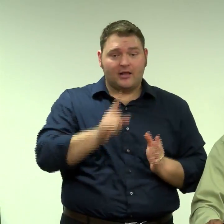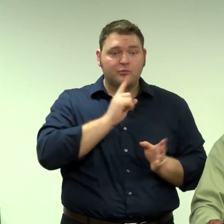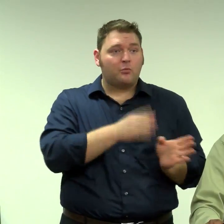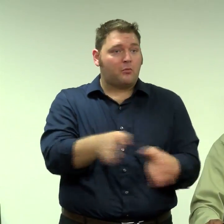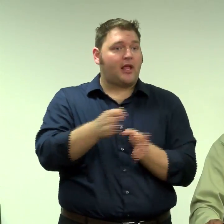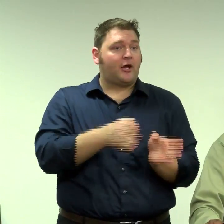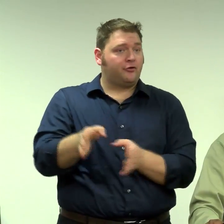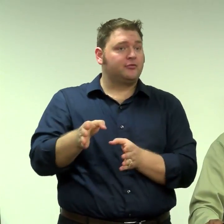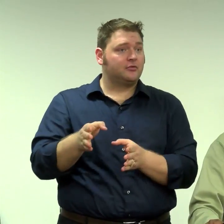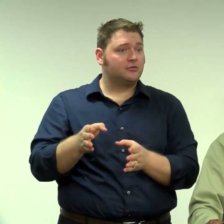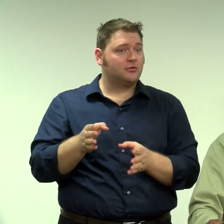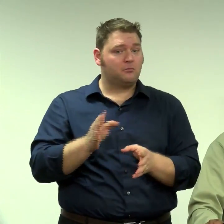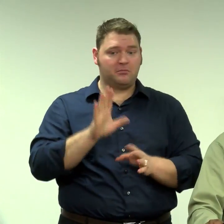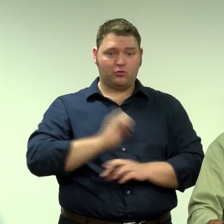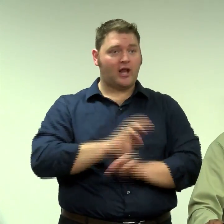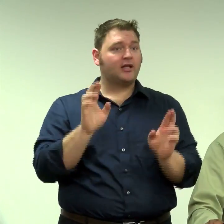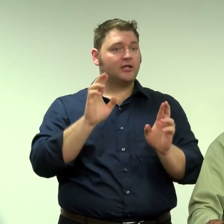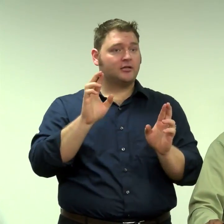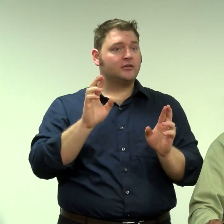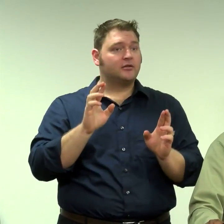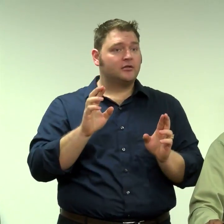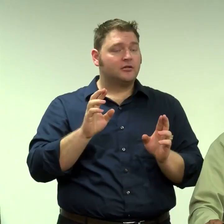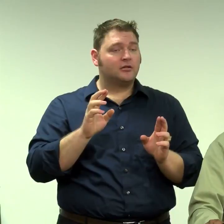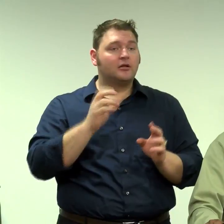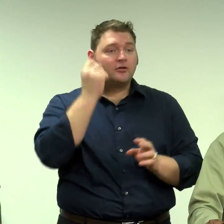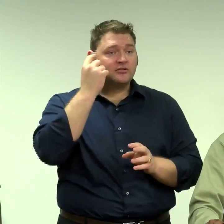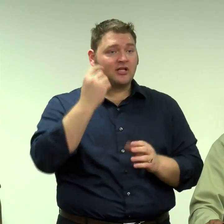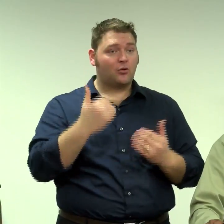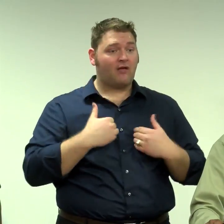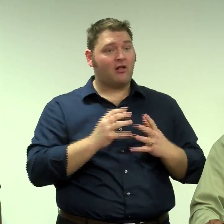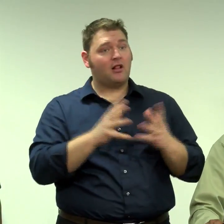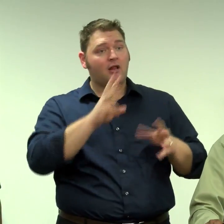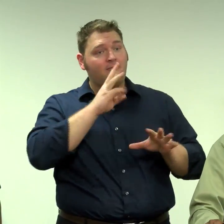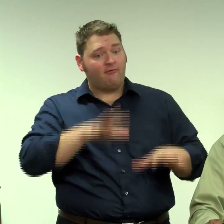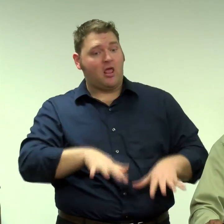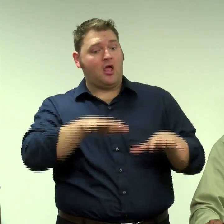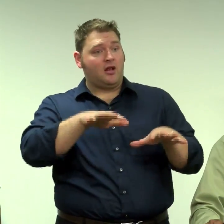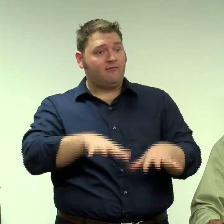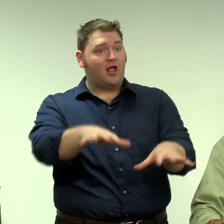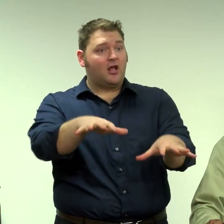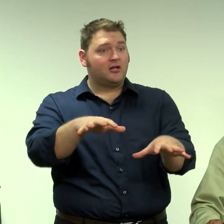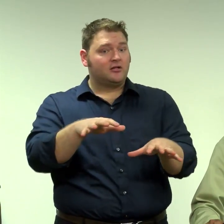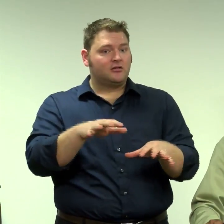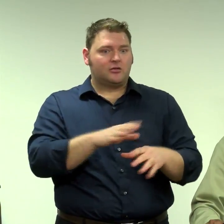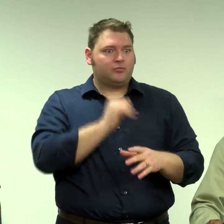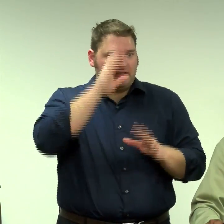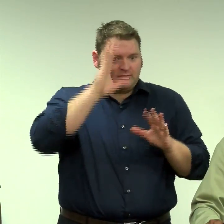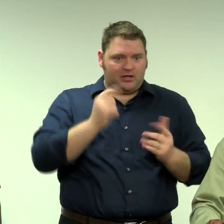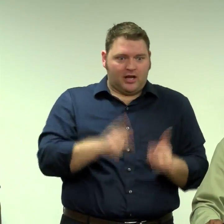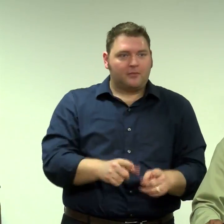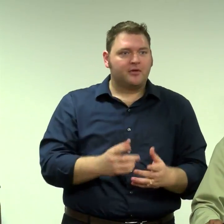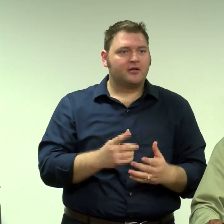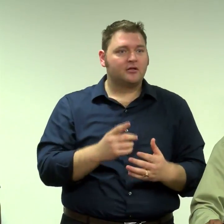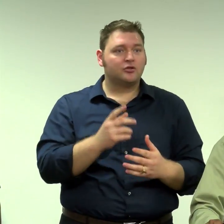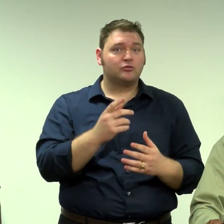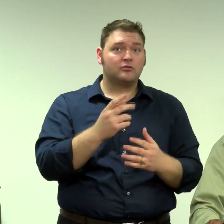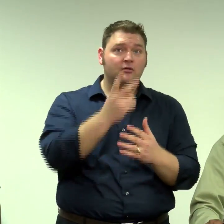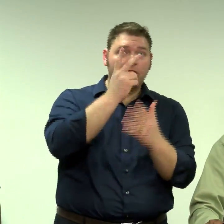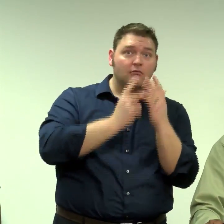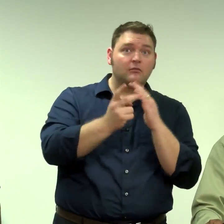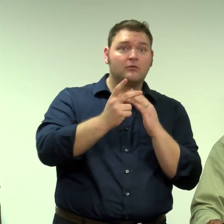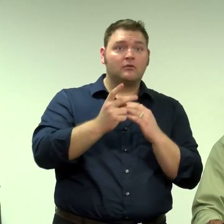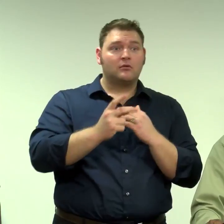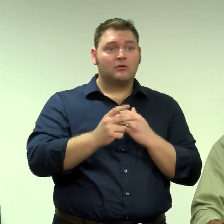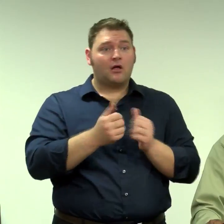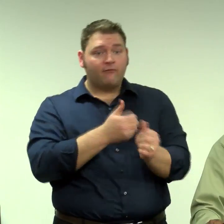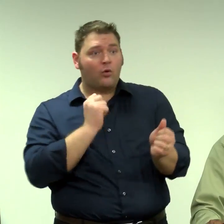an unprecedented amount of water, the things that you cannot avoid or foresee or prevent,